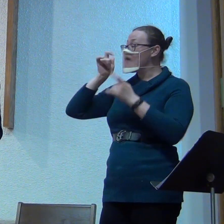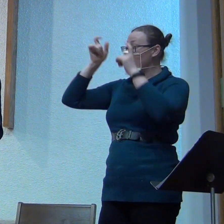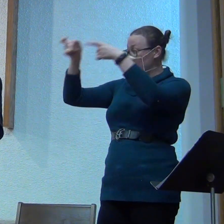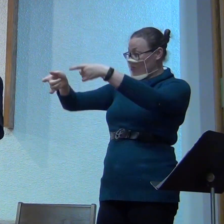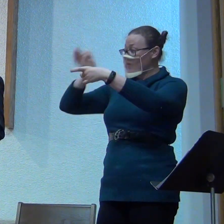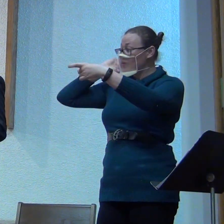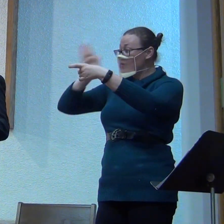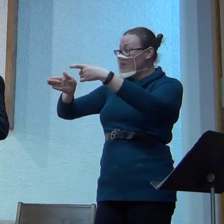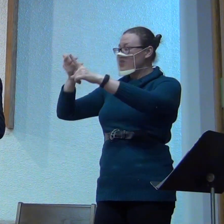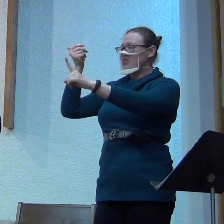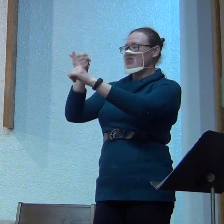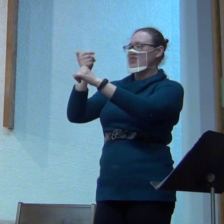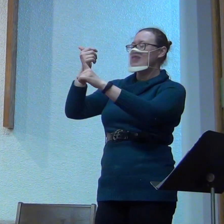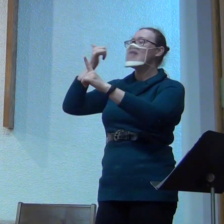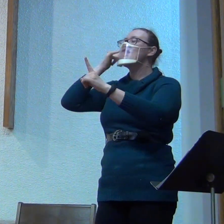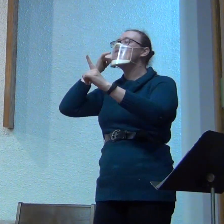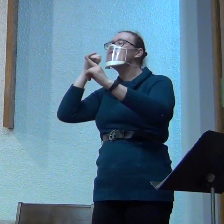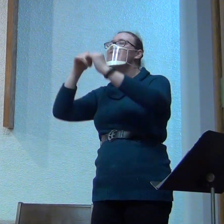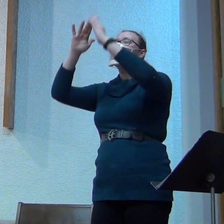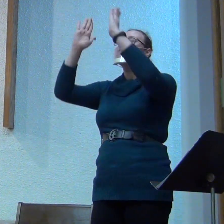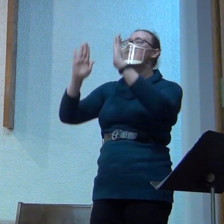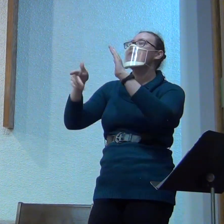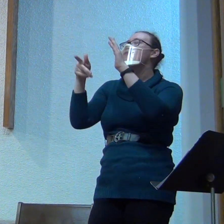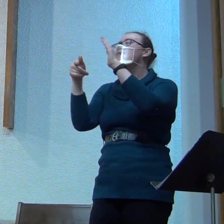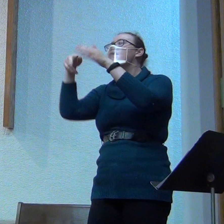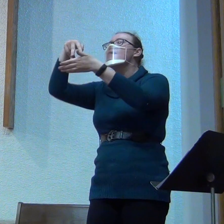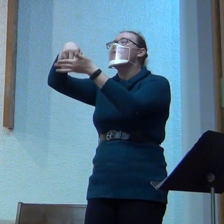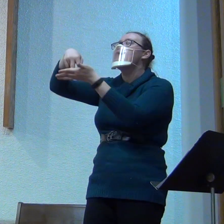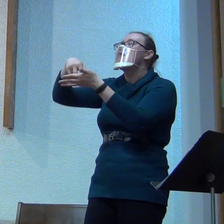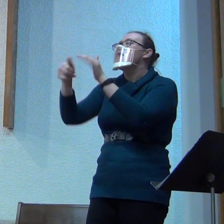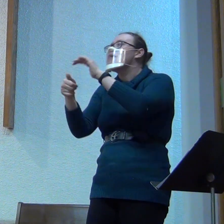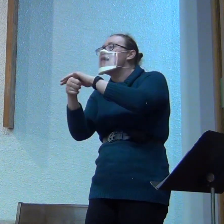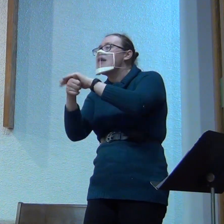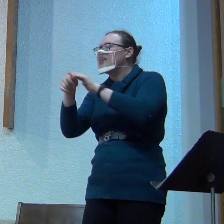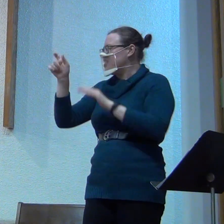phone so you don't have to spend all that time in phone booths."